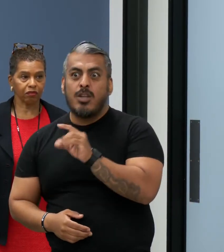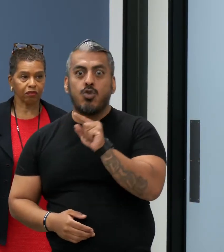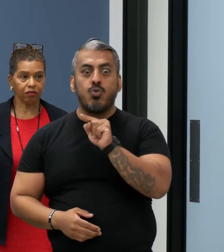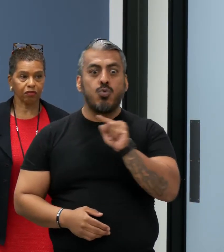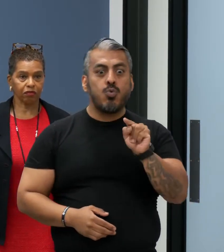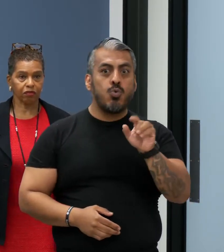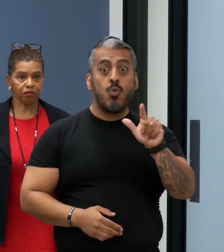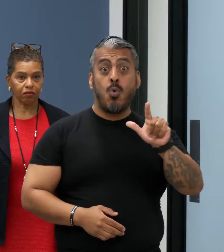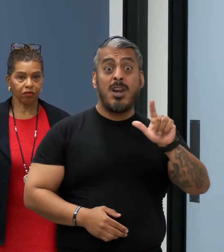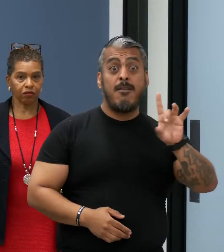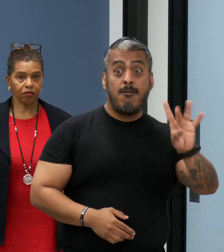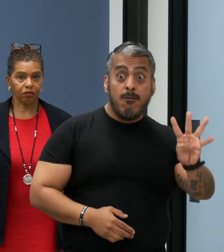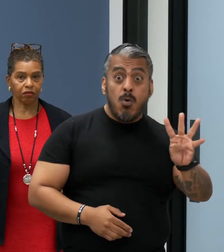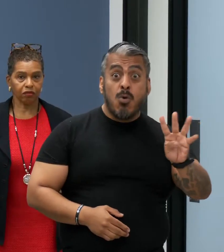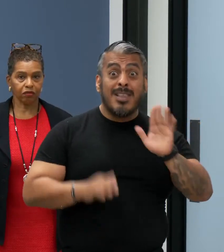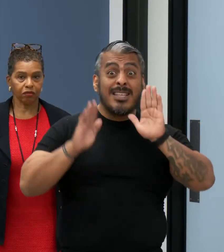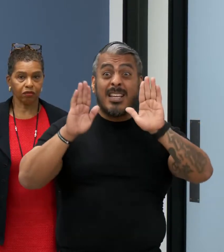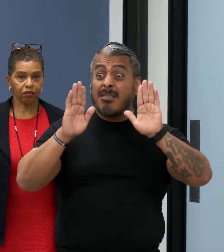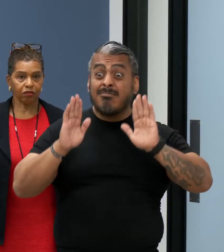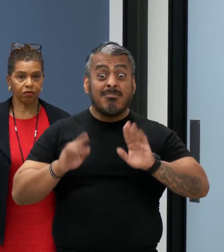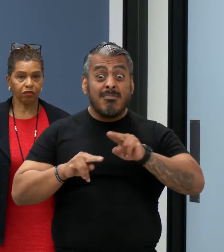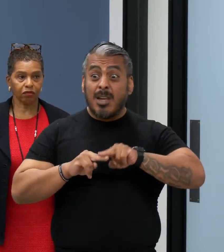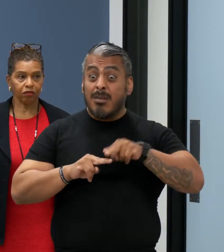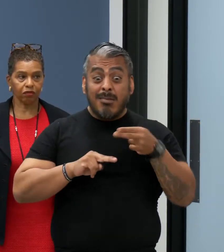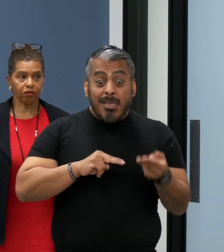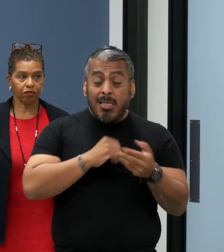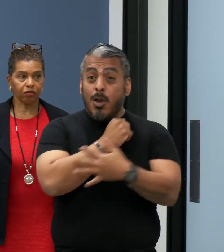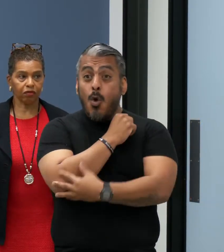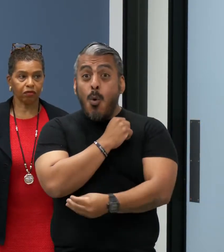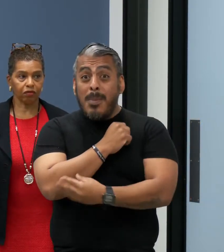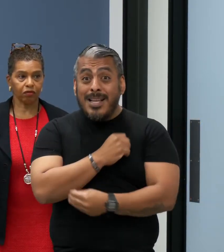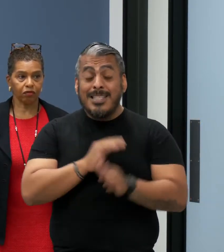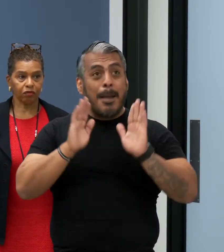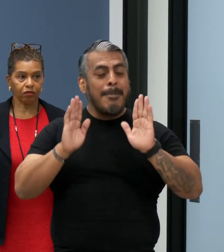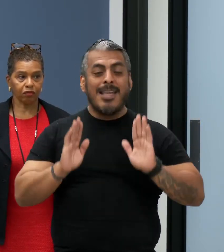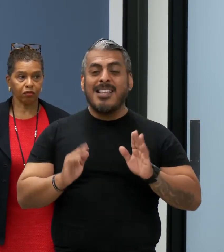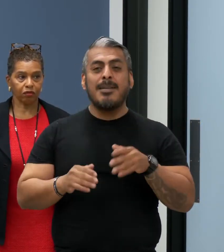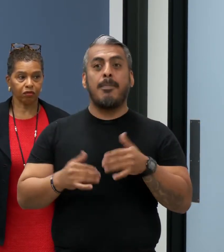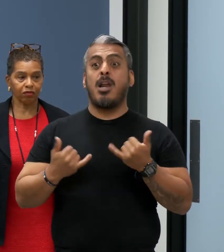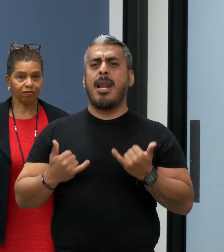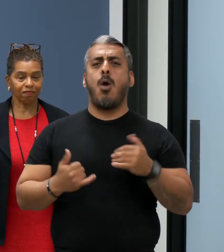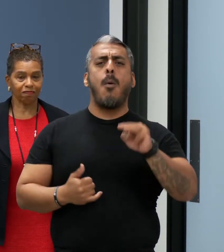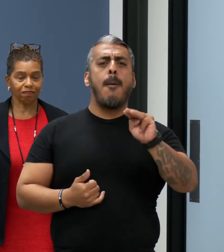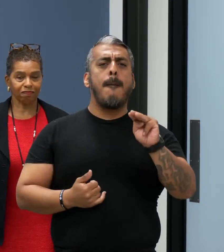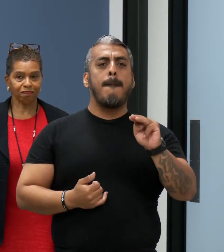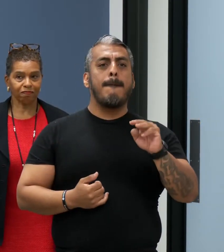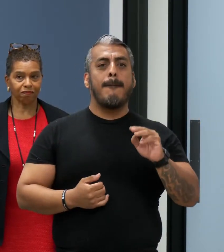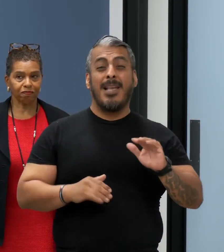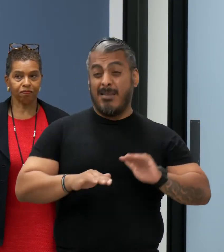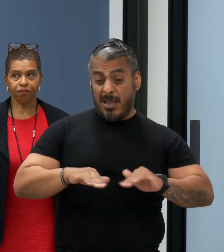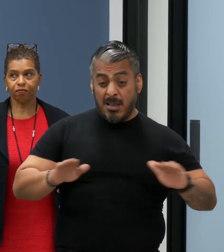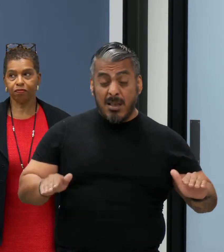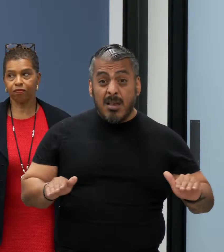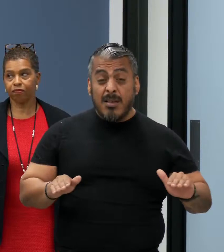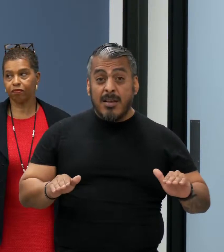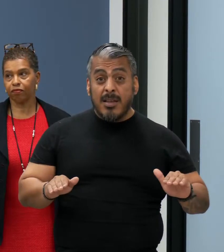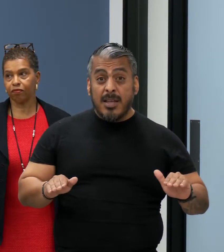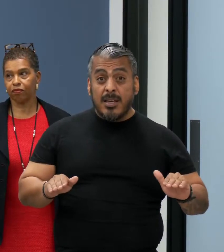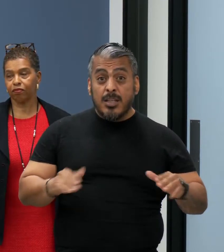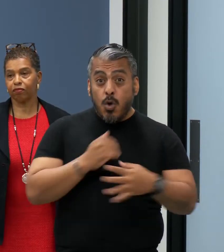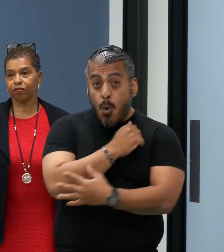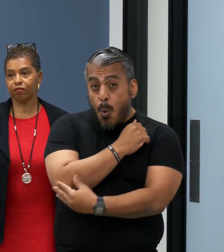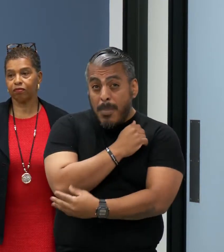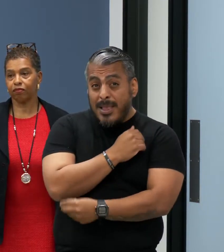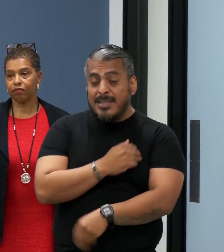is a significant reduction of youth homelessness in our city. Now, for minors under 18, homelessness went down